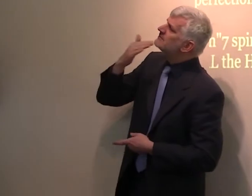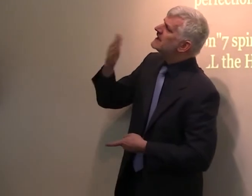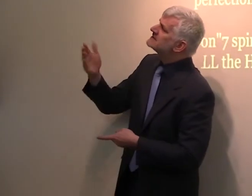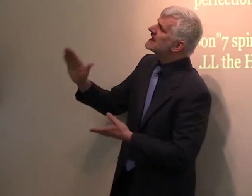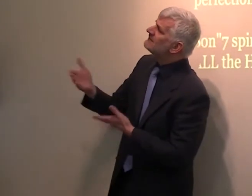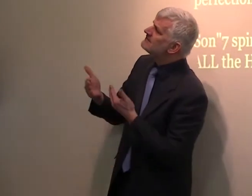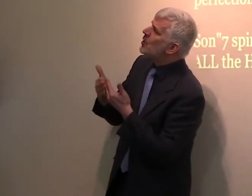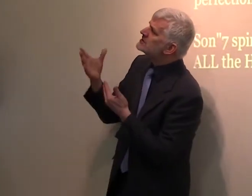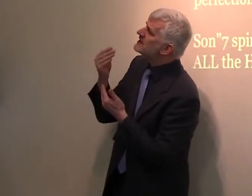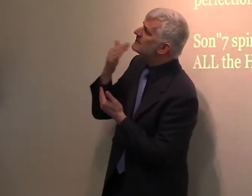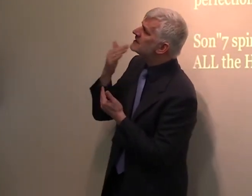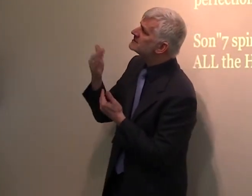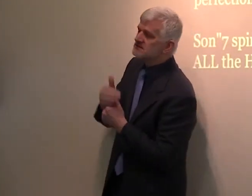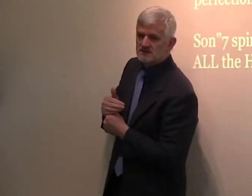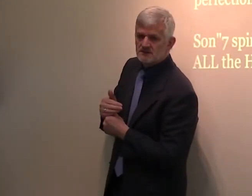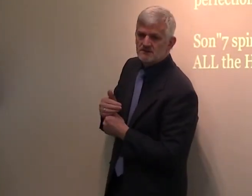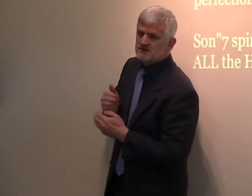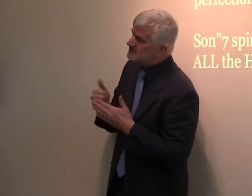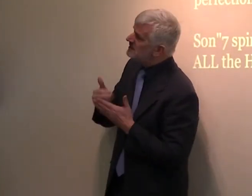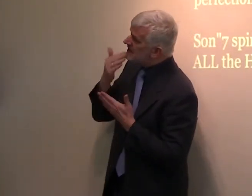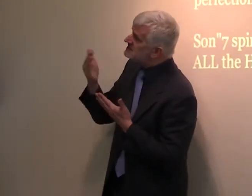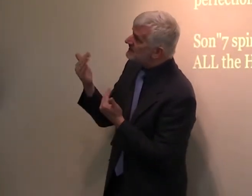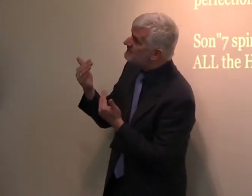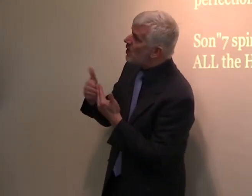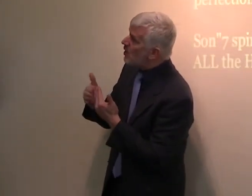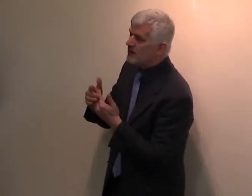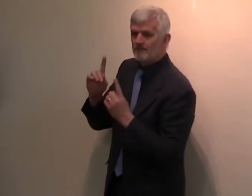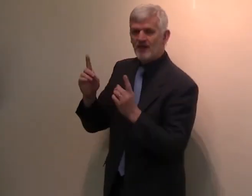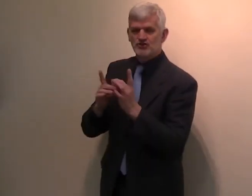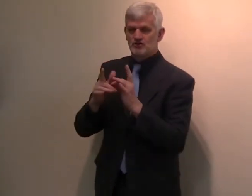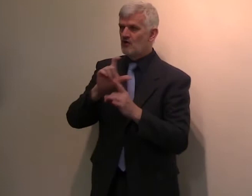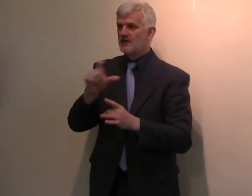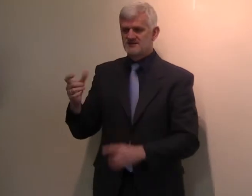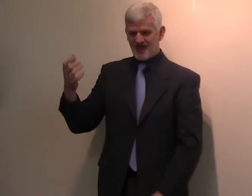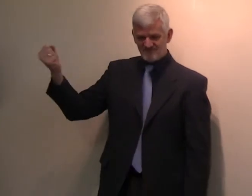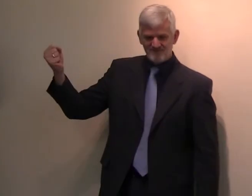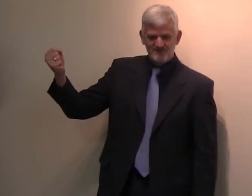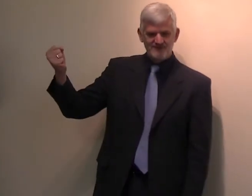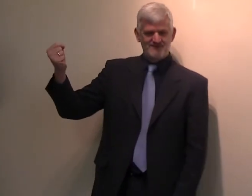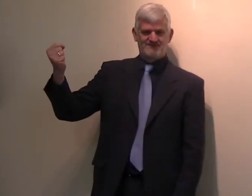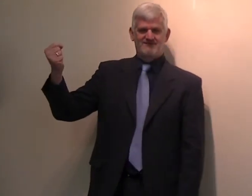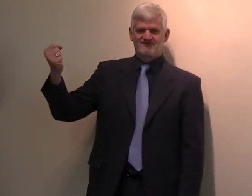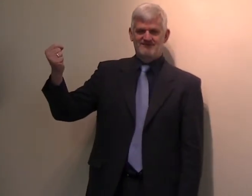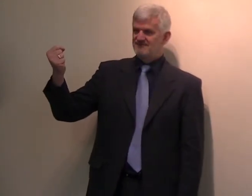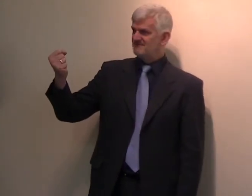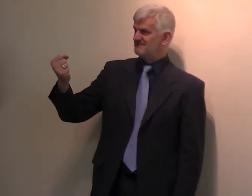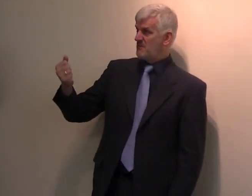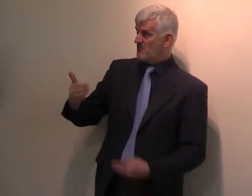explain more on that. Give us more spirit. But the Lord Jesus Christ never needed more spirit because He